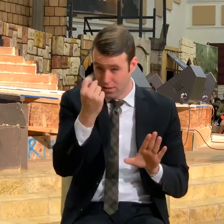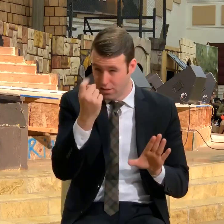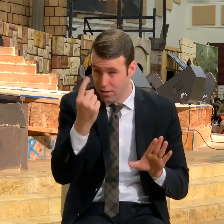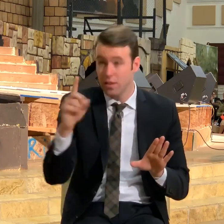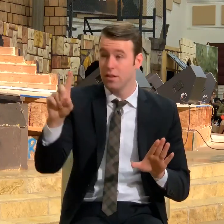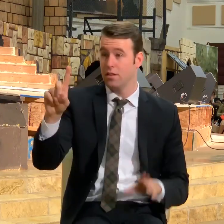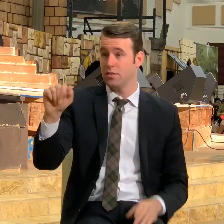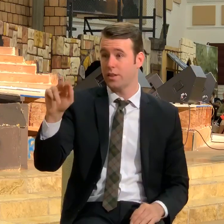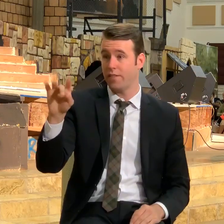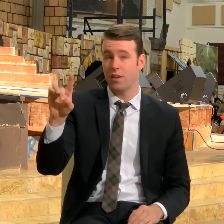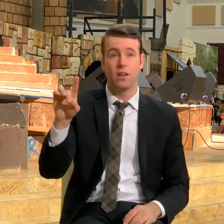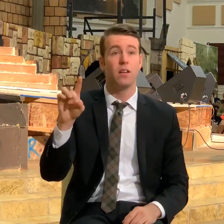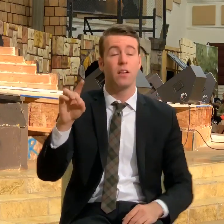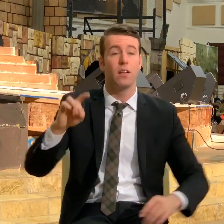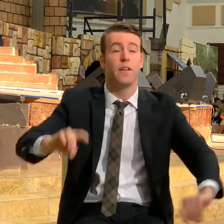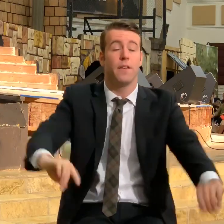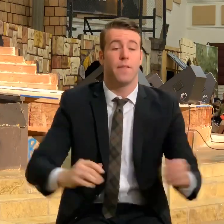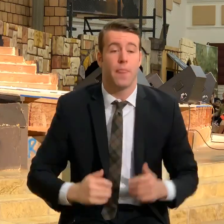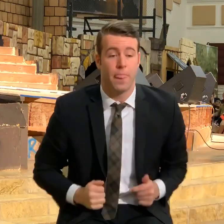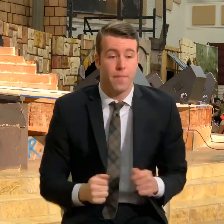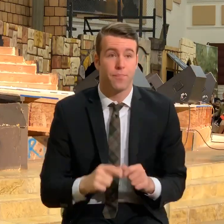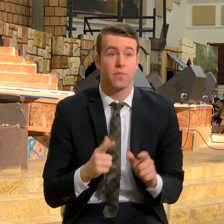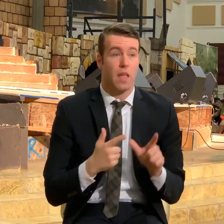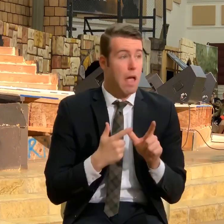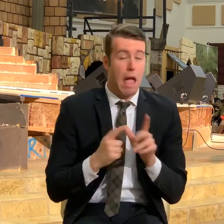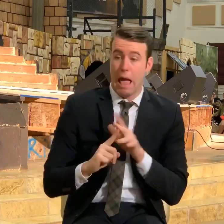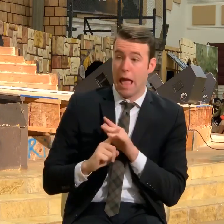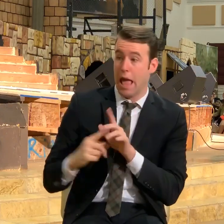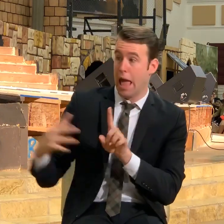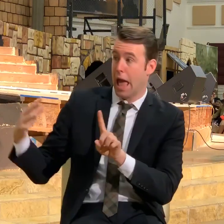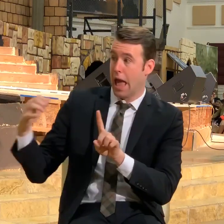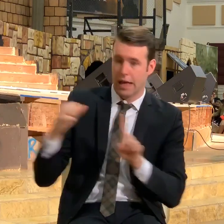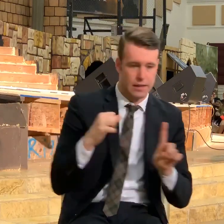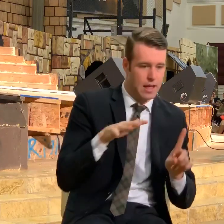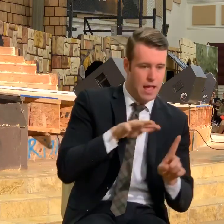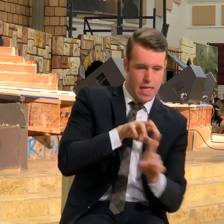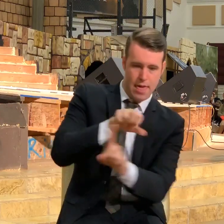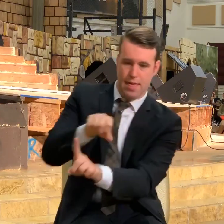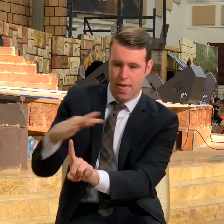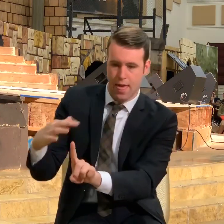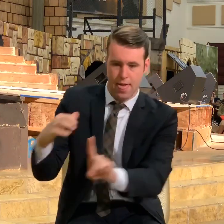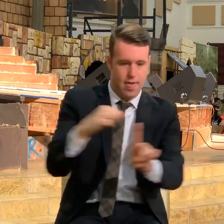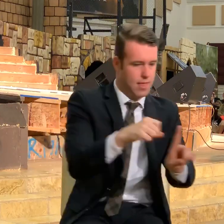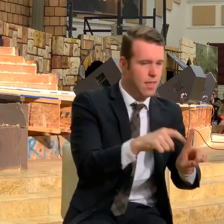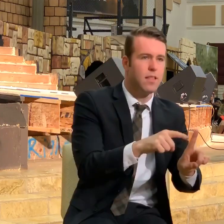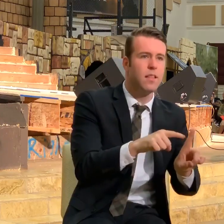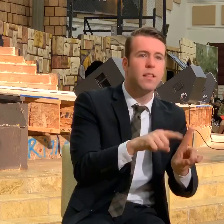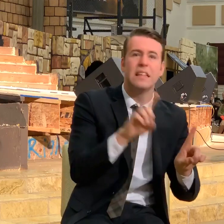All of this, for the mono, is while he is completely innocent.